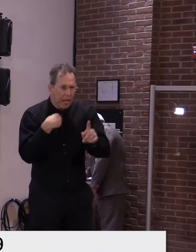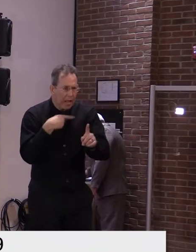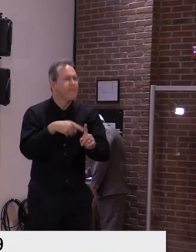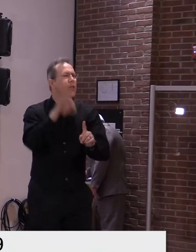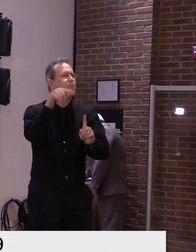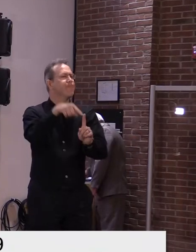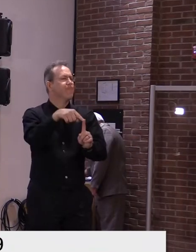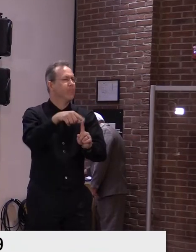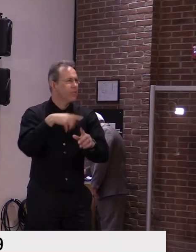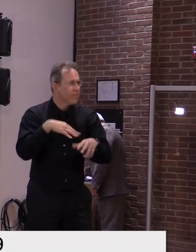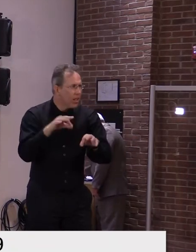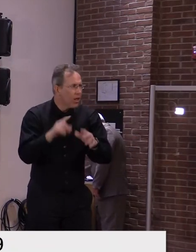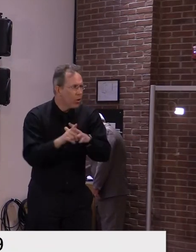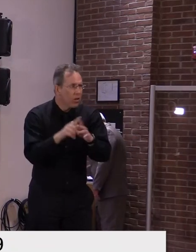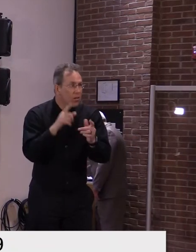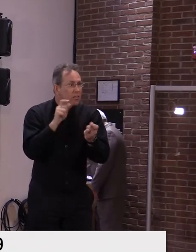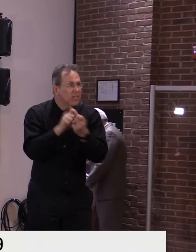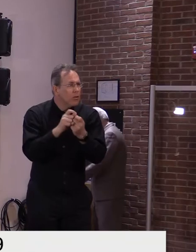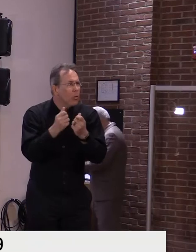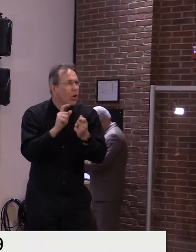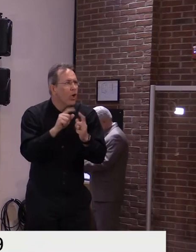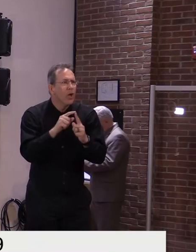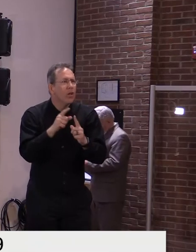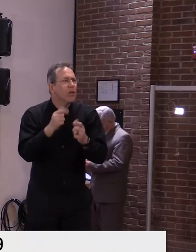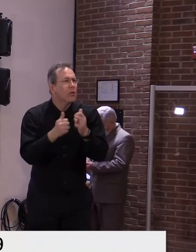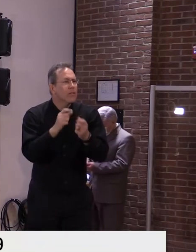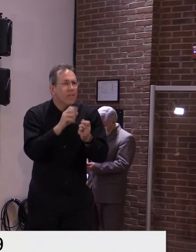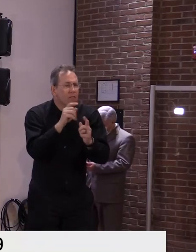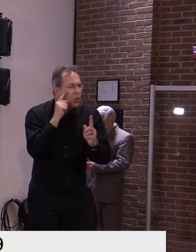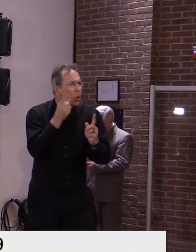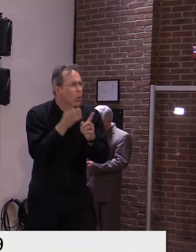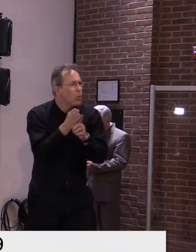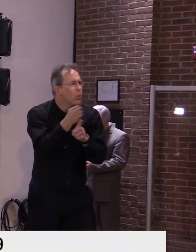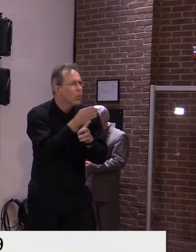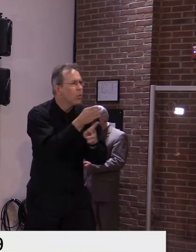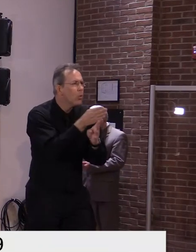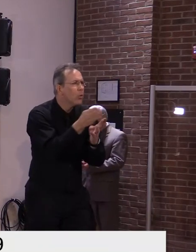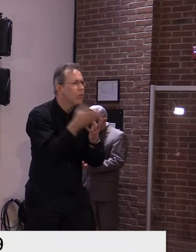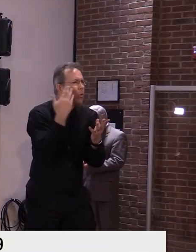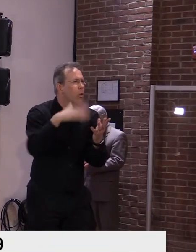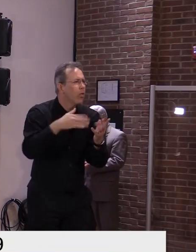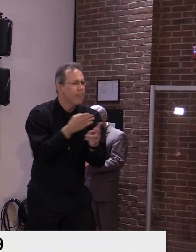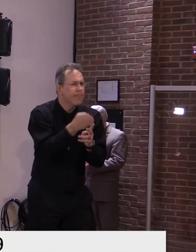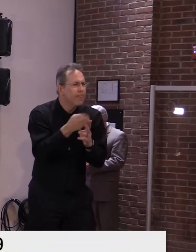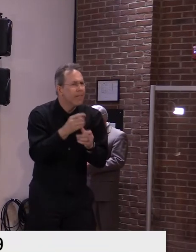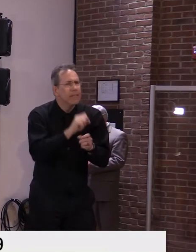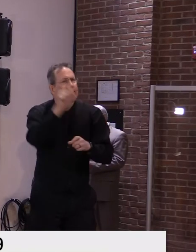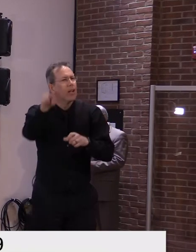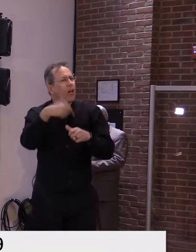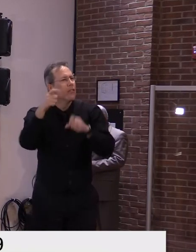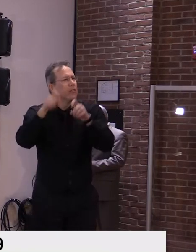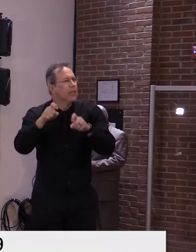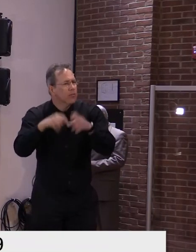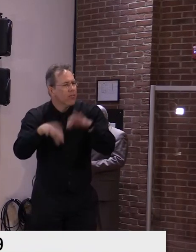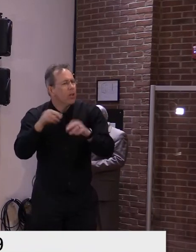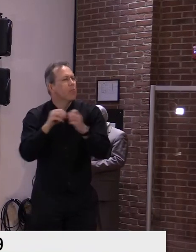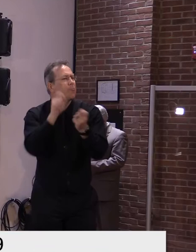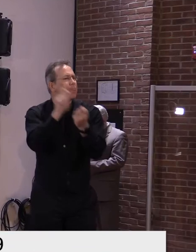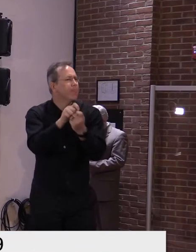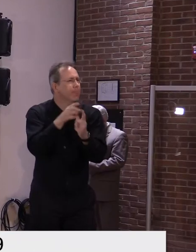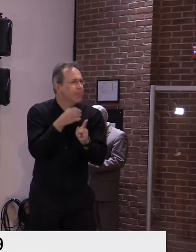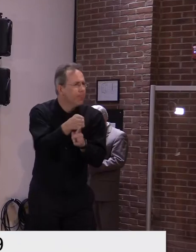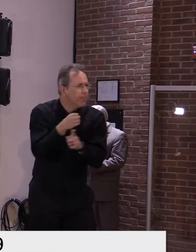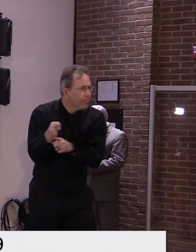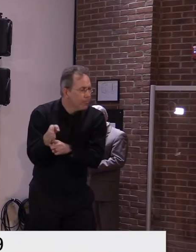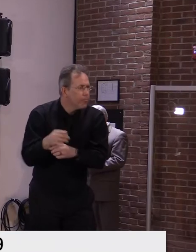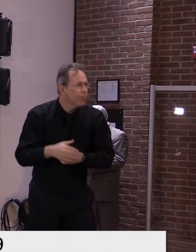of the situations that we've looked at make us think that variants may be catalyzing that kind of